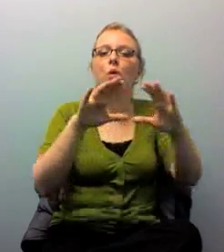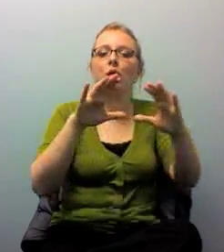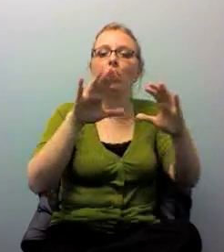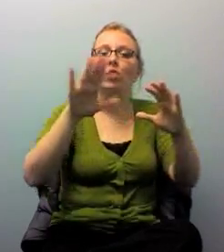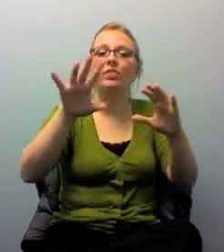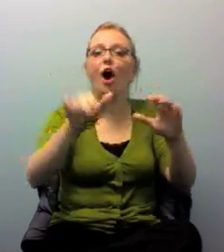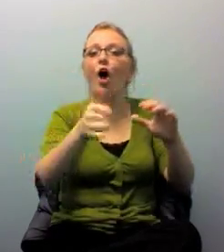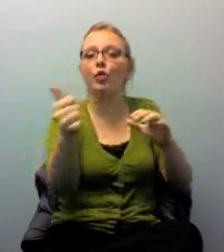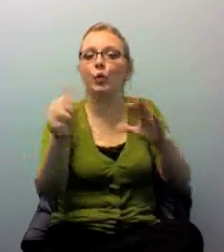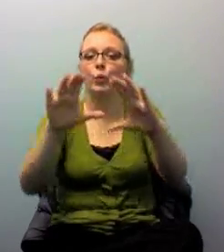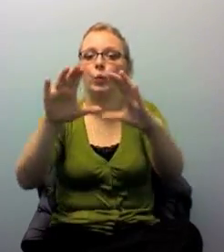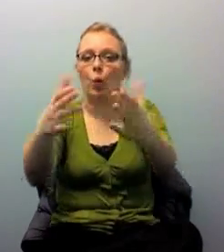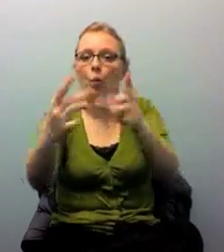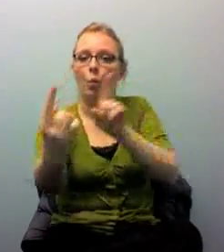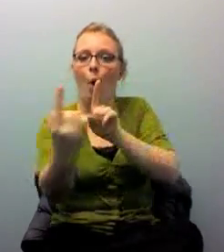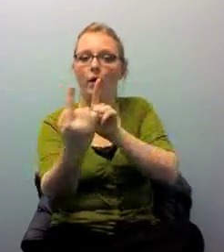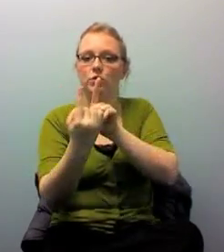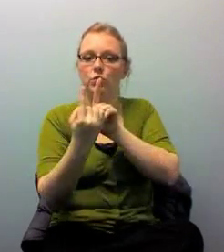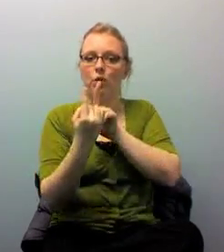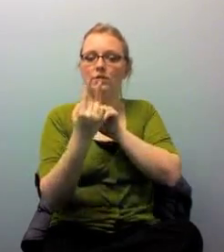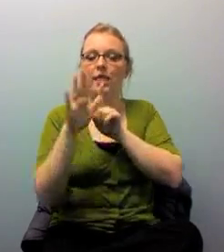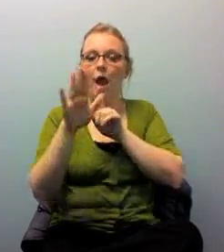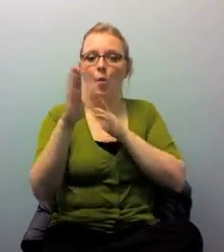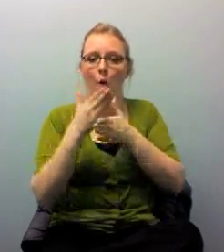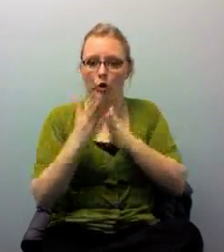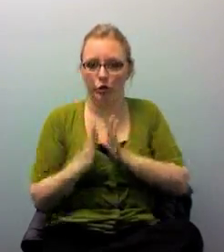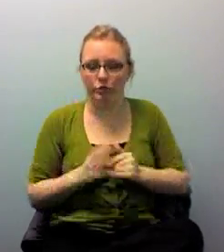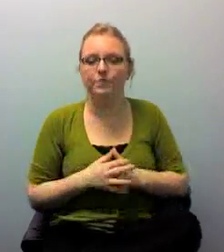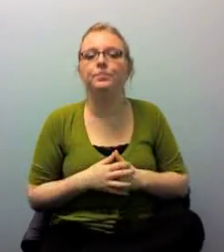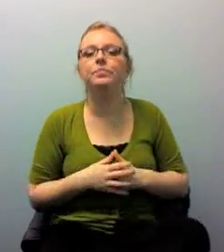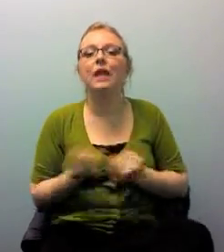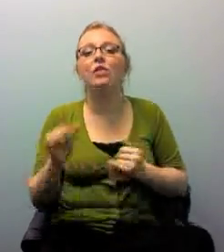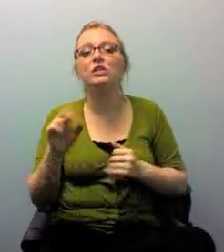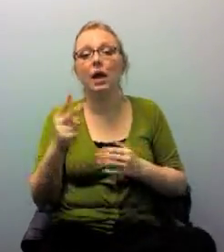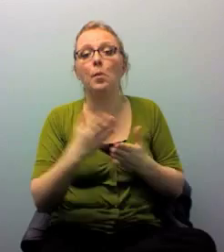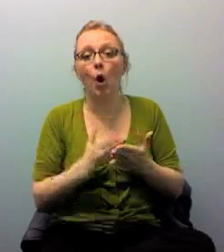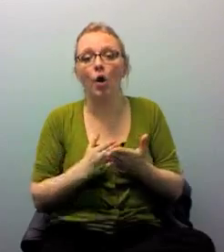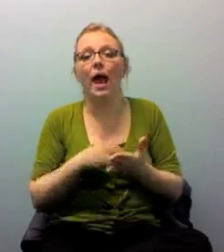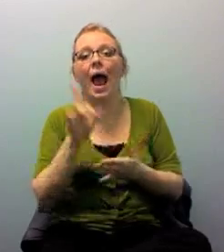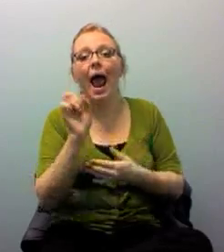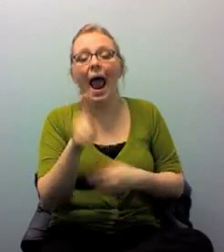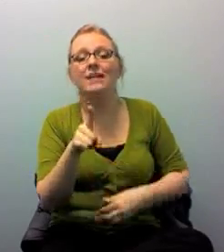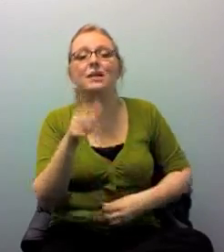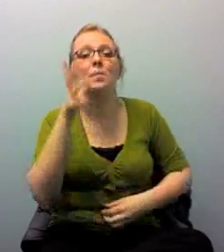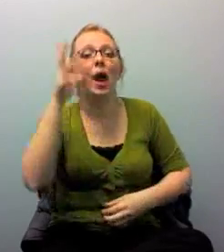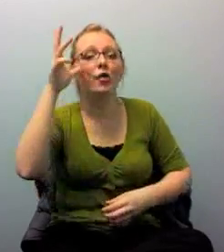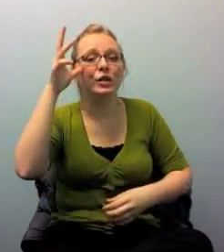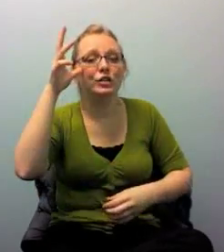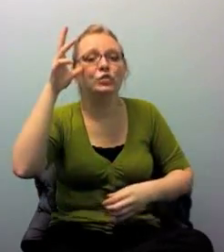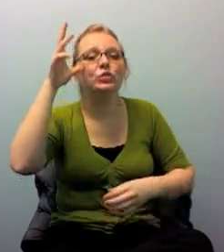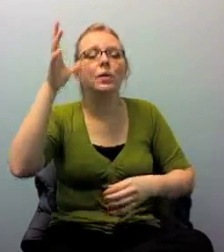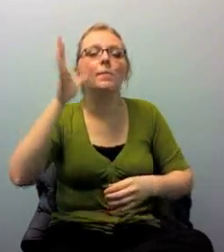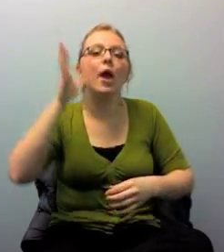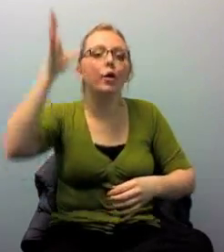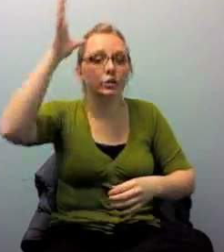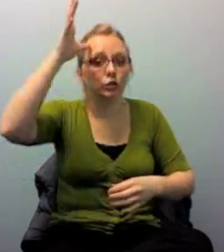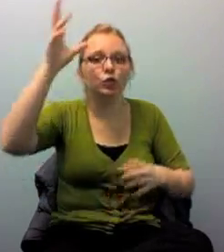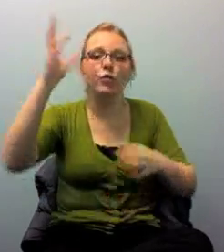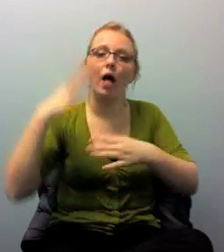partners. The second part to this is ask for one of the pairs to volunteer. Okay, so you can have the